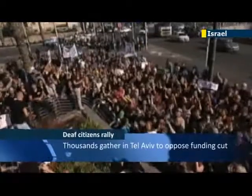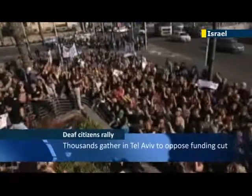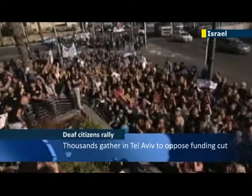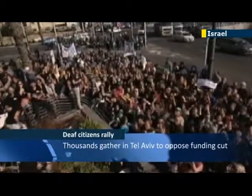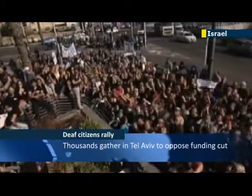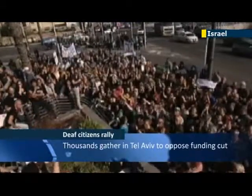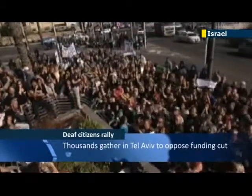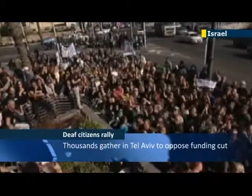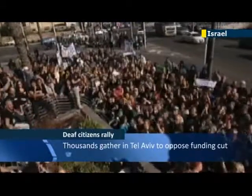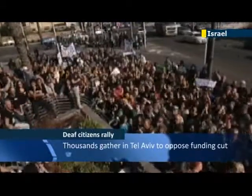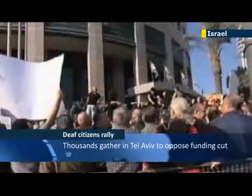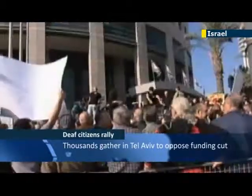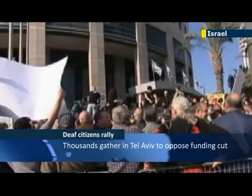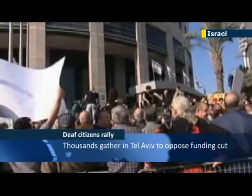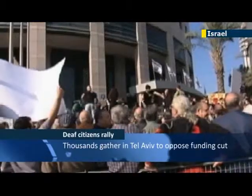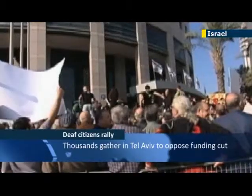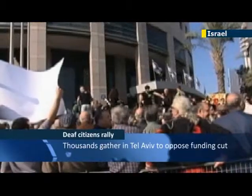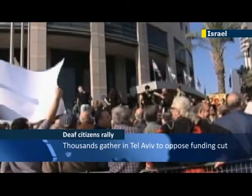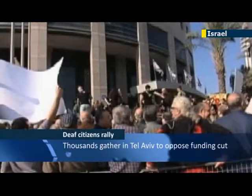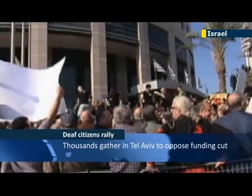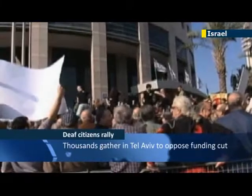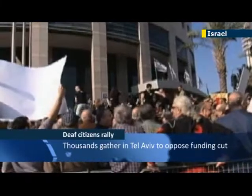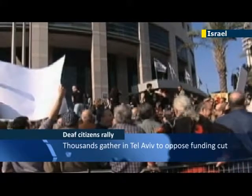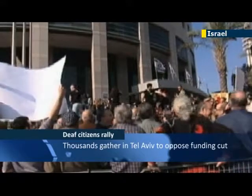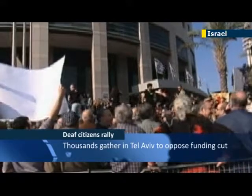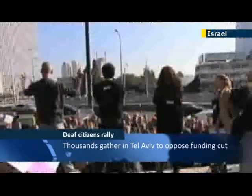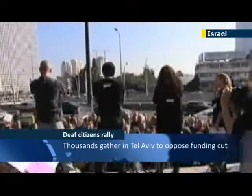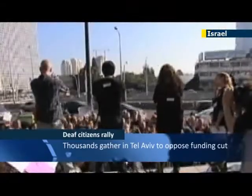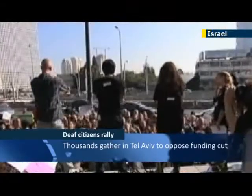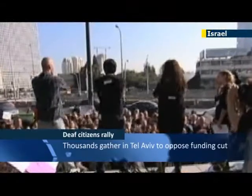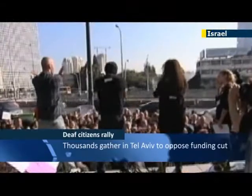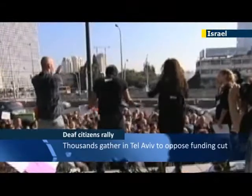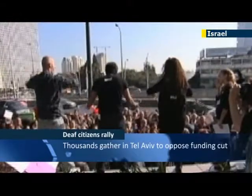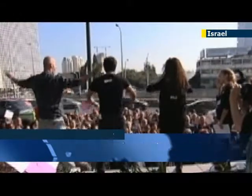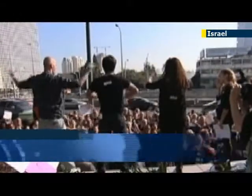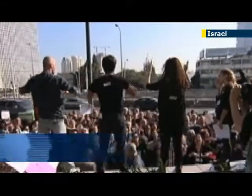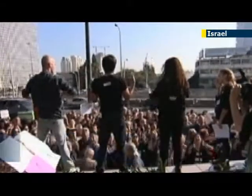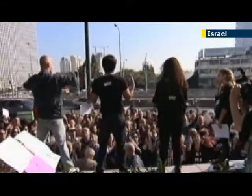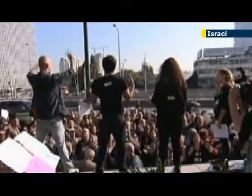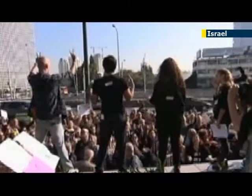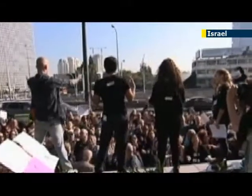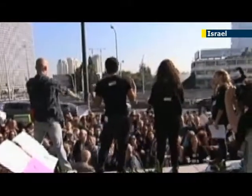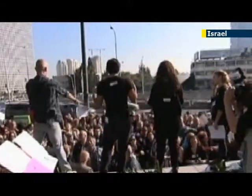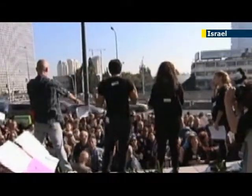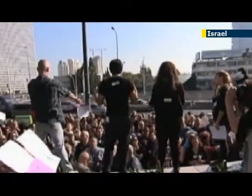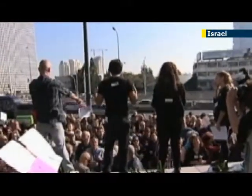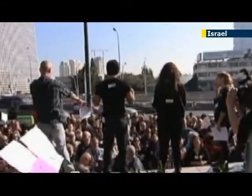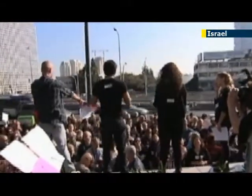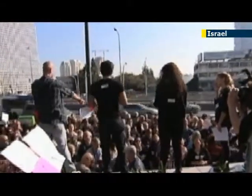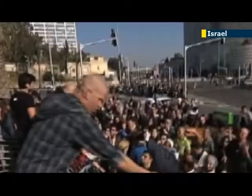Thousands of deaf Israelis gathered in Tel Aviv to protest against the cutting of government-provided interpreter services. Members of